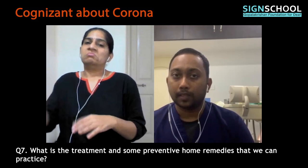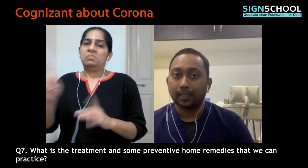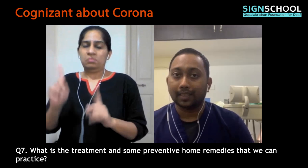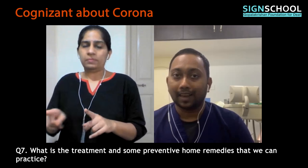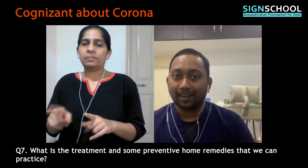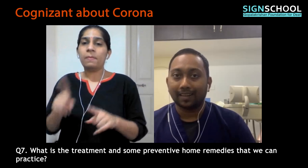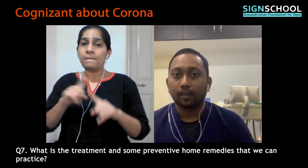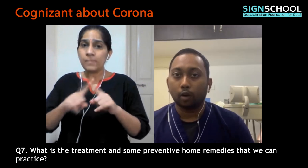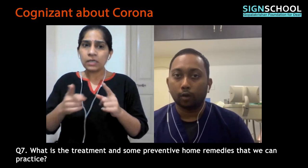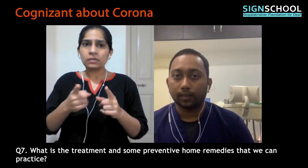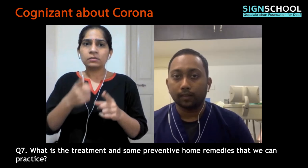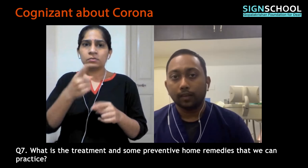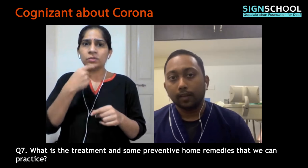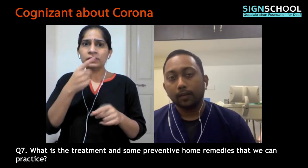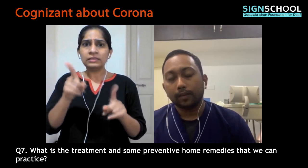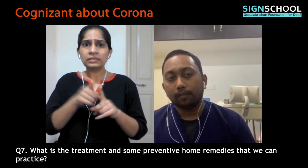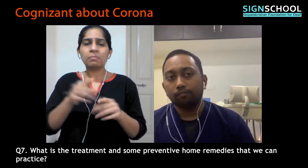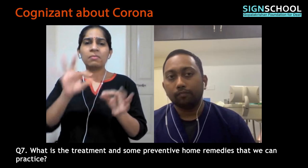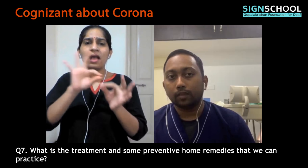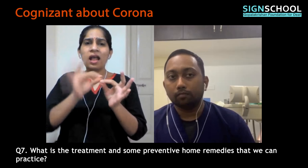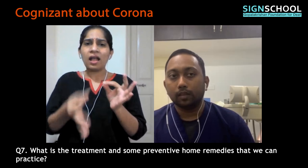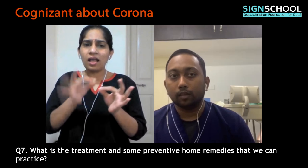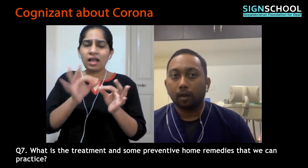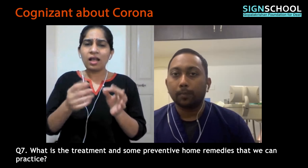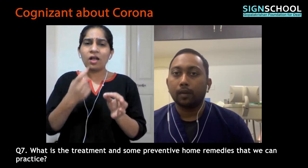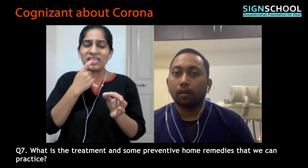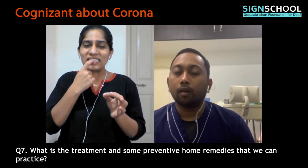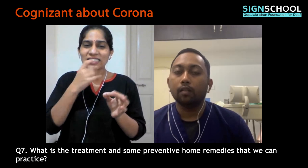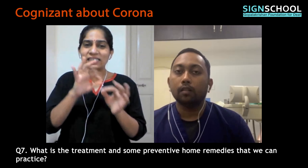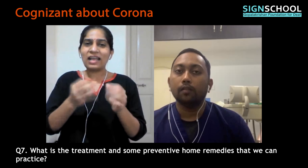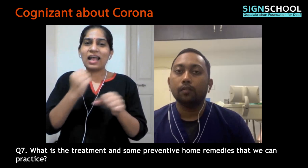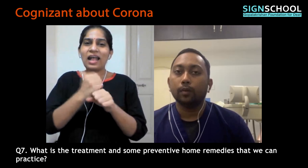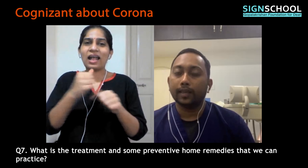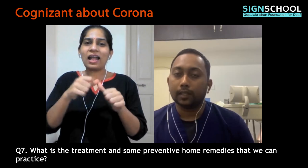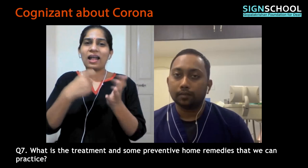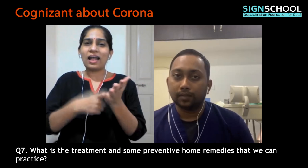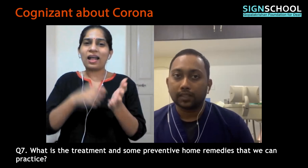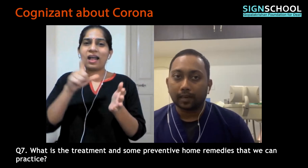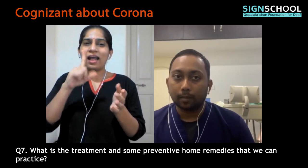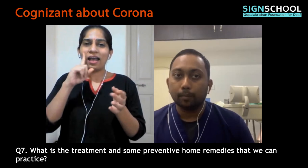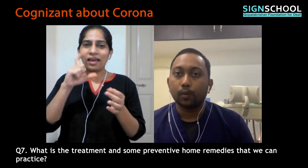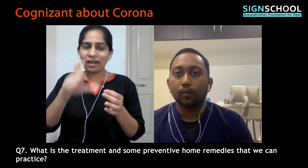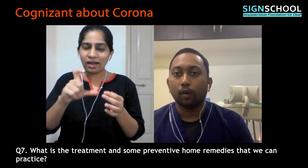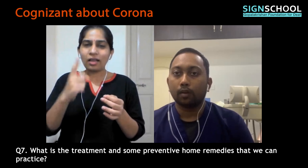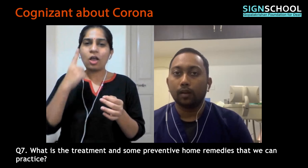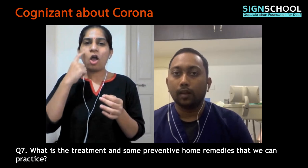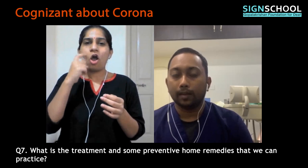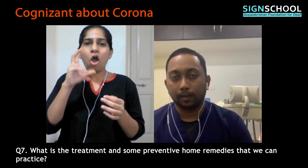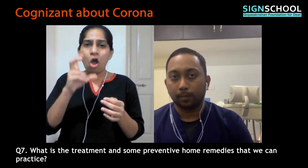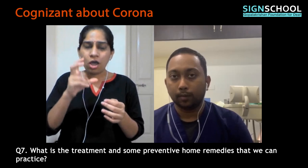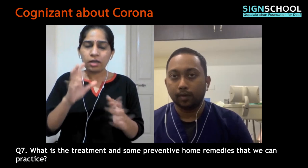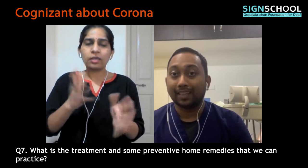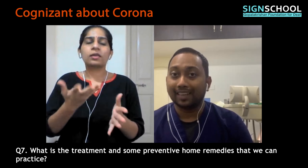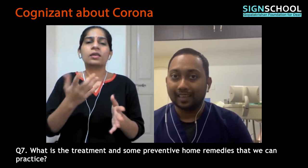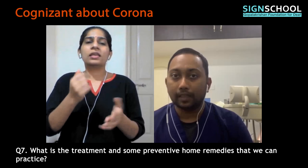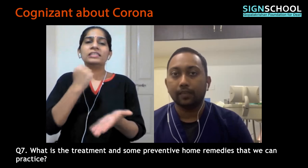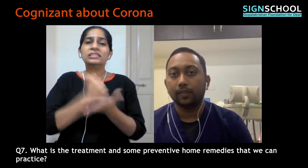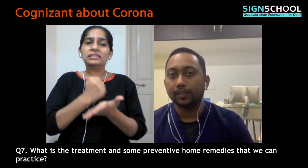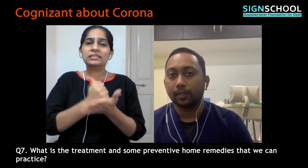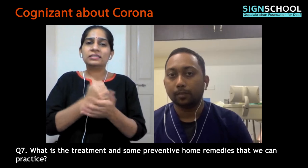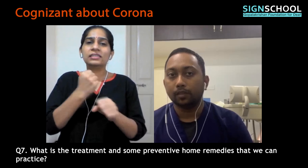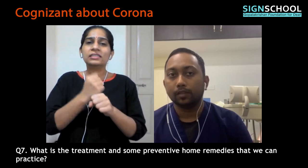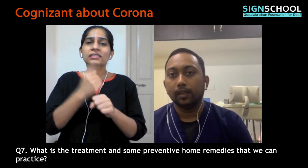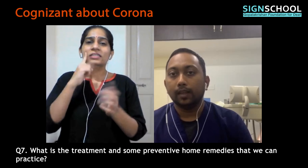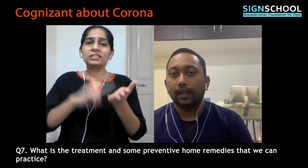up your immunity, garlic, onion, you can incorporate all the food items which can improve your immunity, green